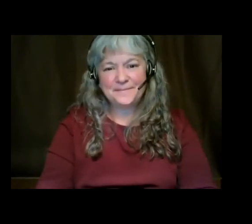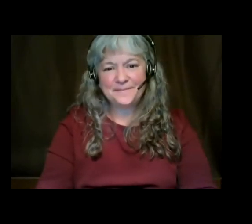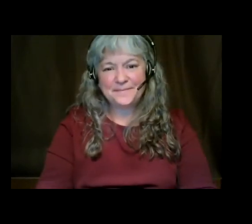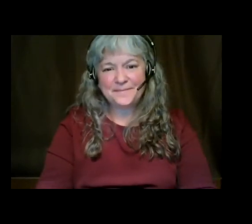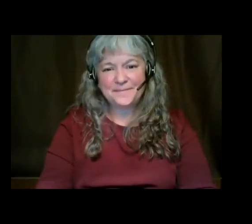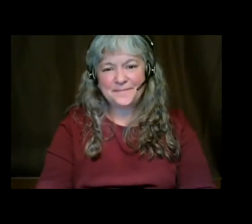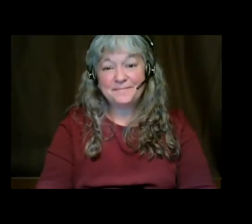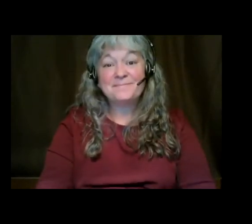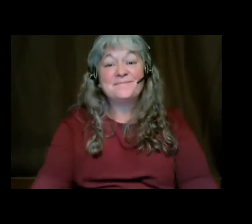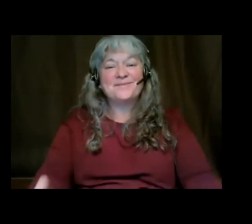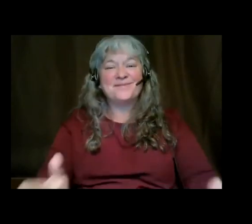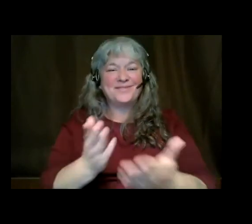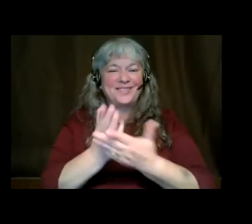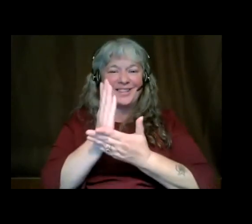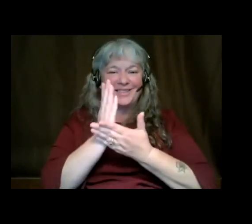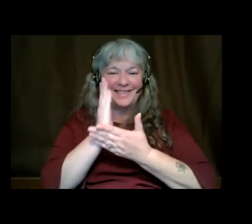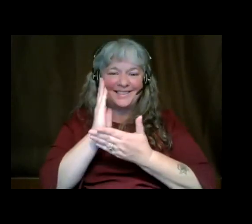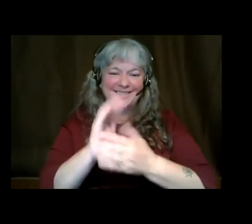All right.